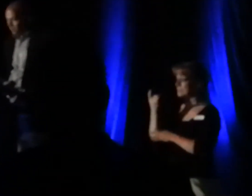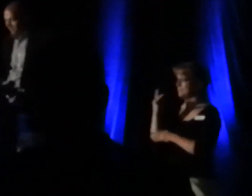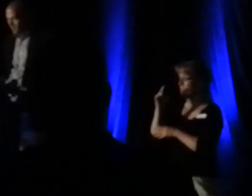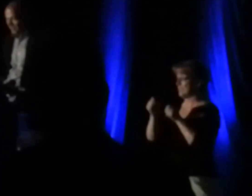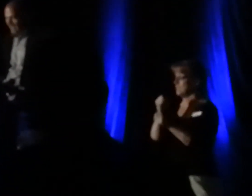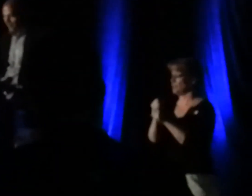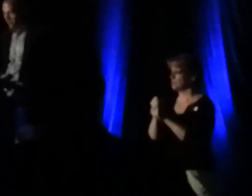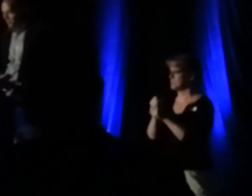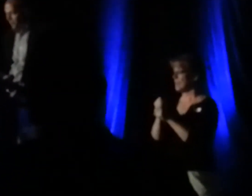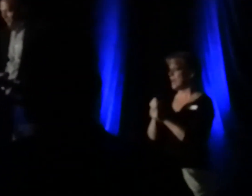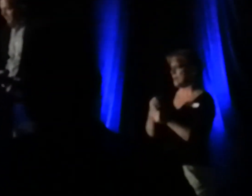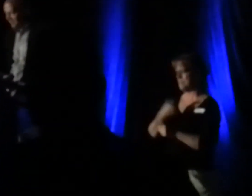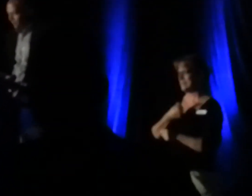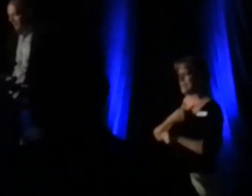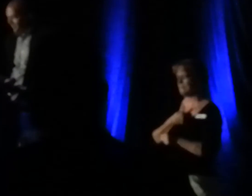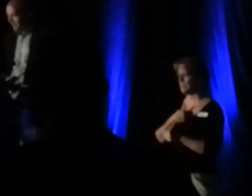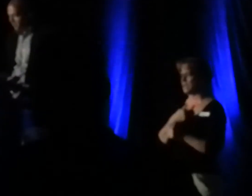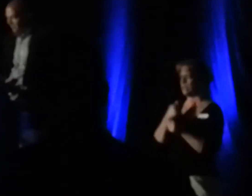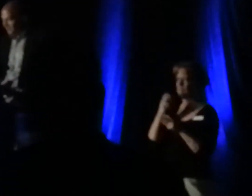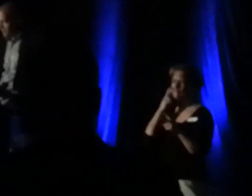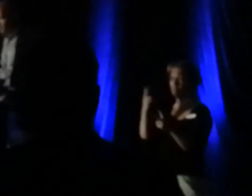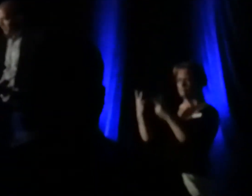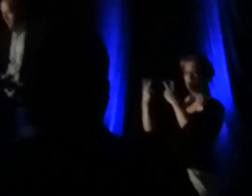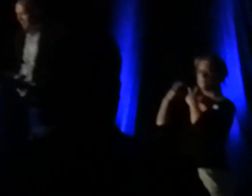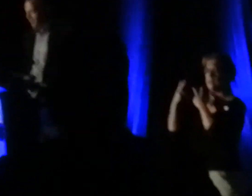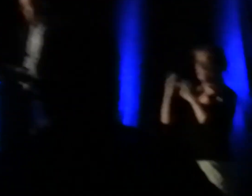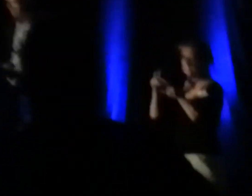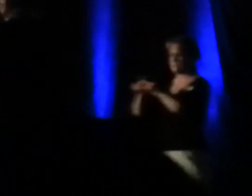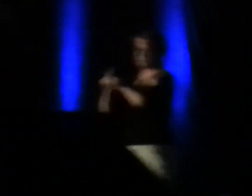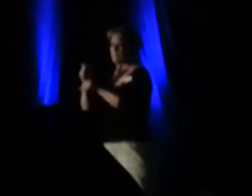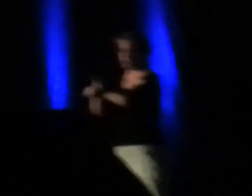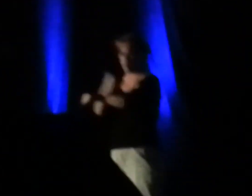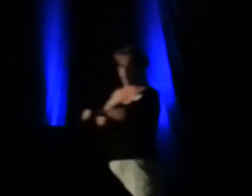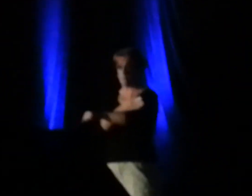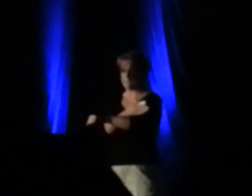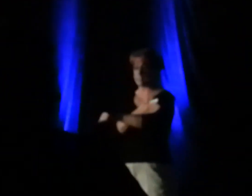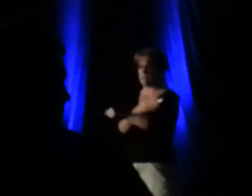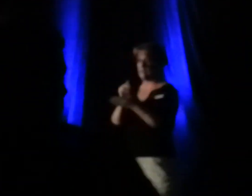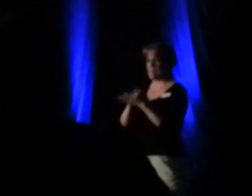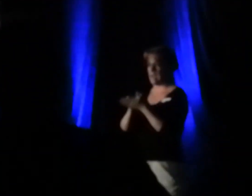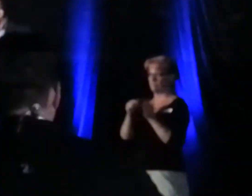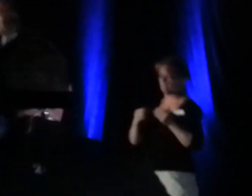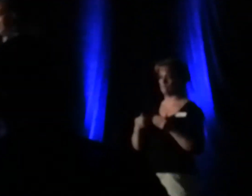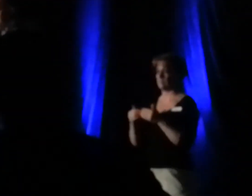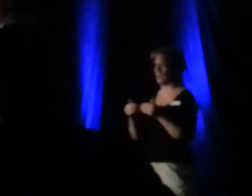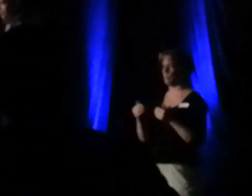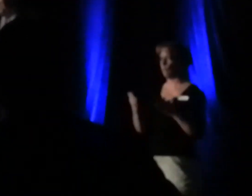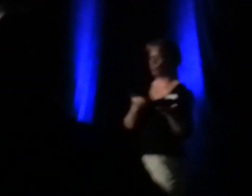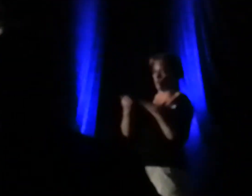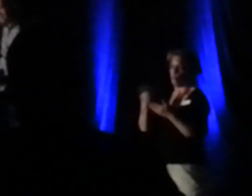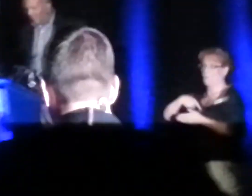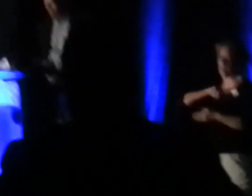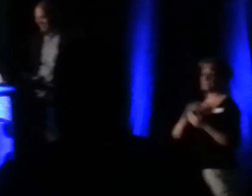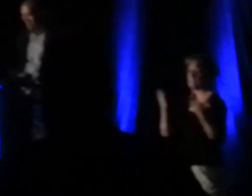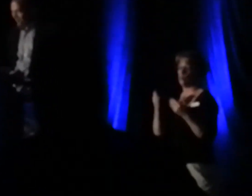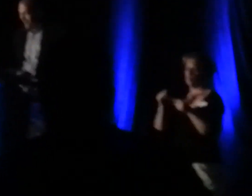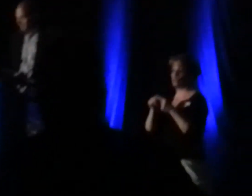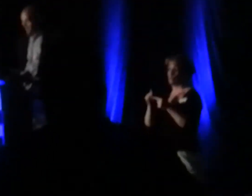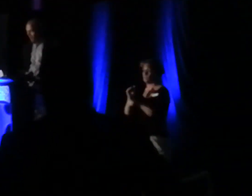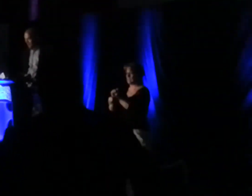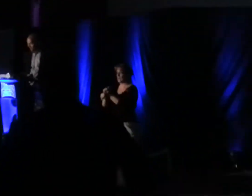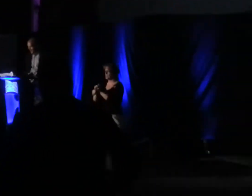back and review the capital improvements that we have made during this period leading up to tonight's announcement. In 2007,